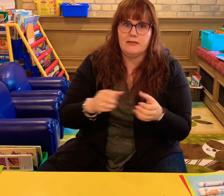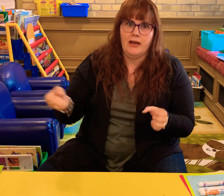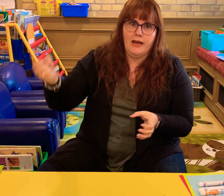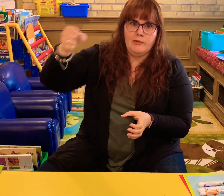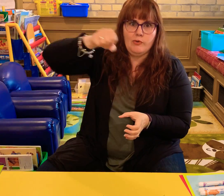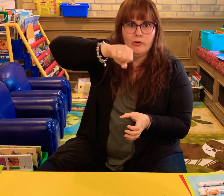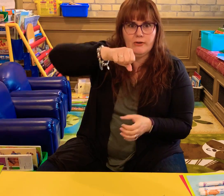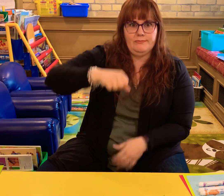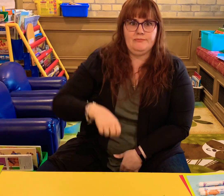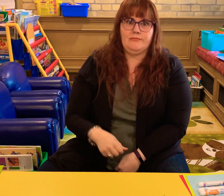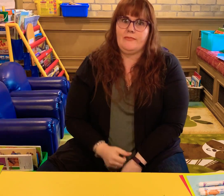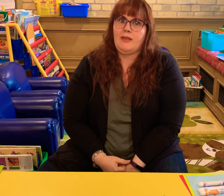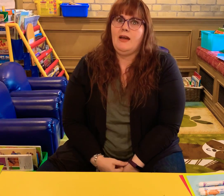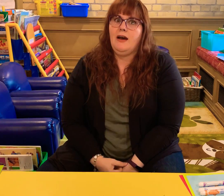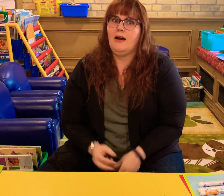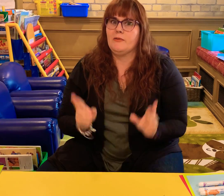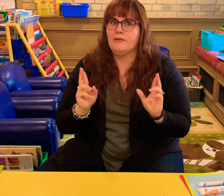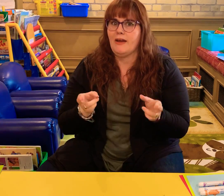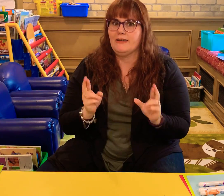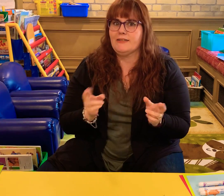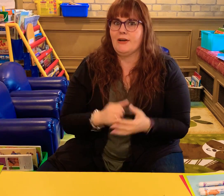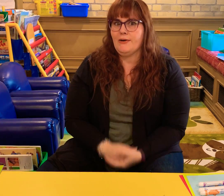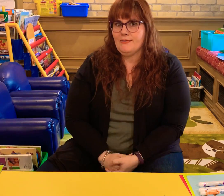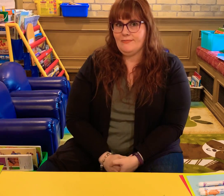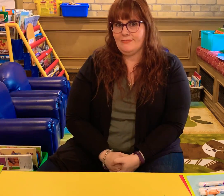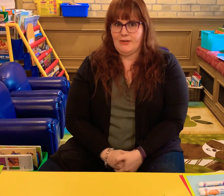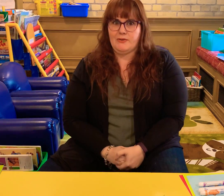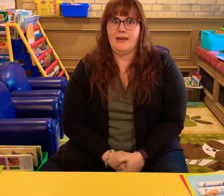and pour. Are you ready to go? Okay.